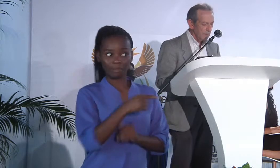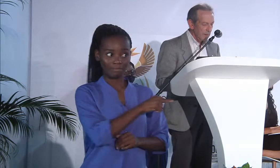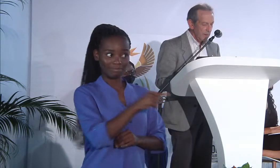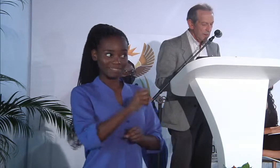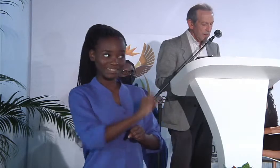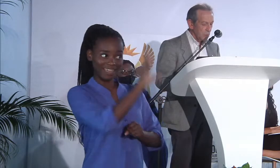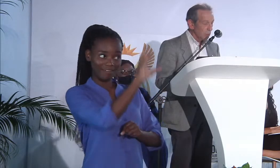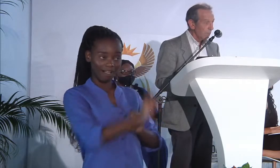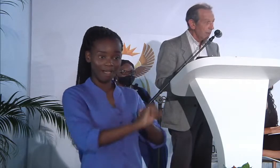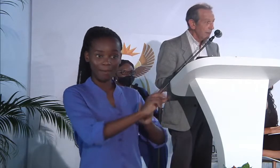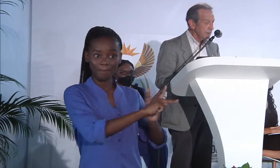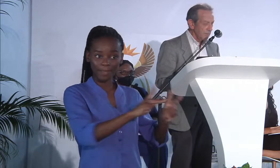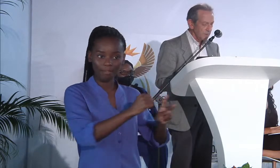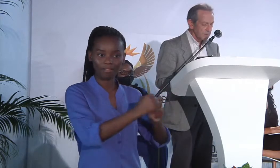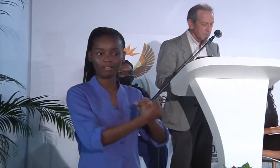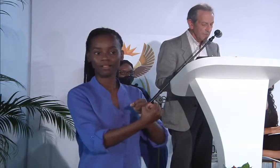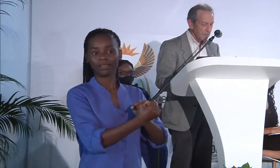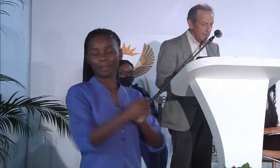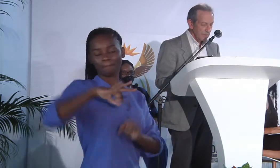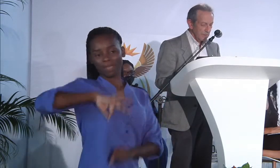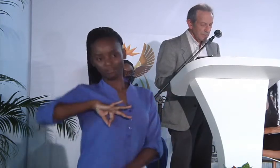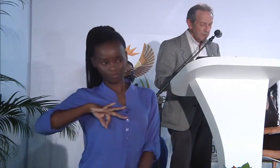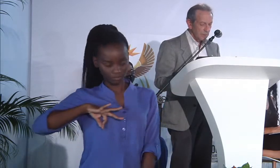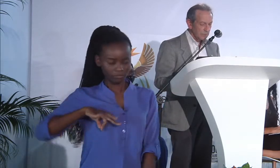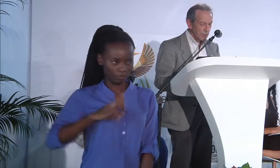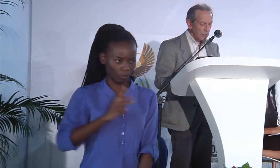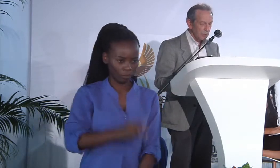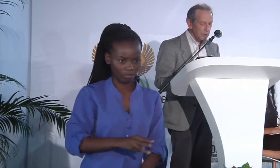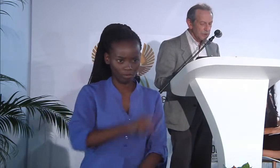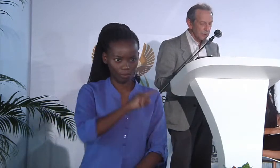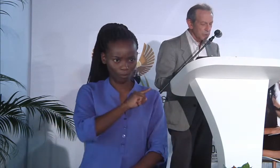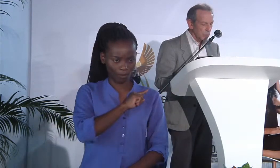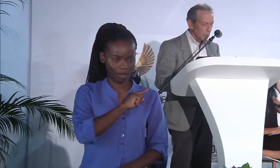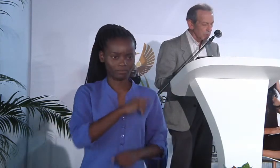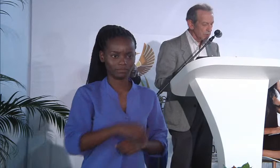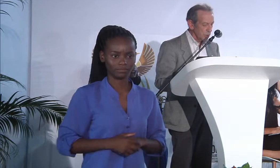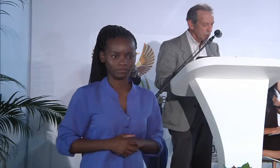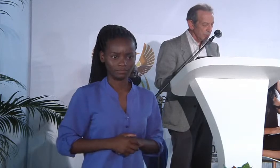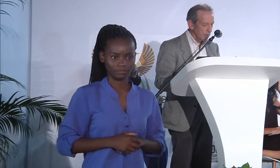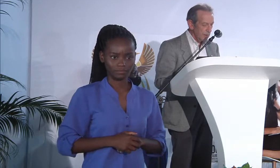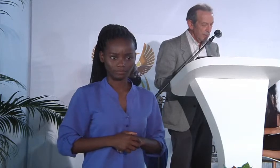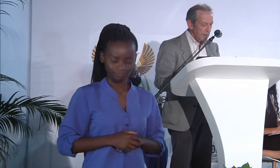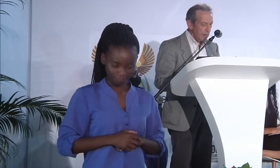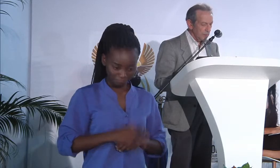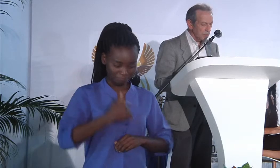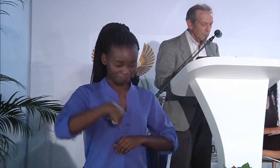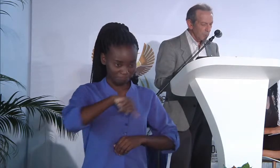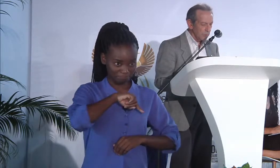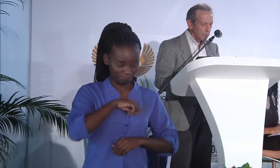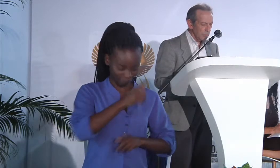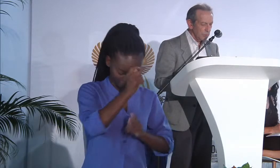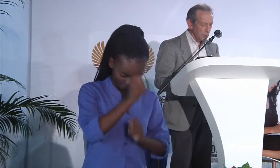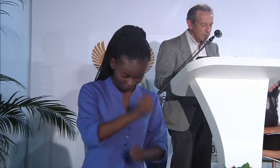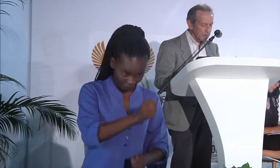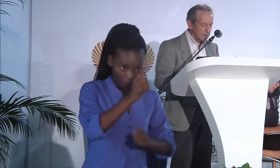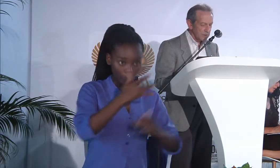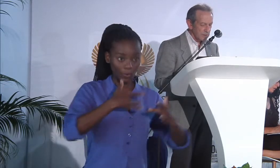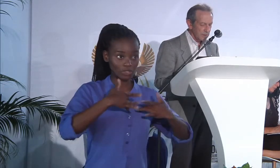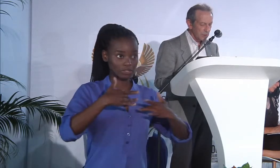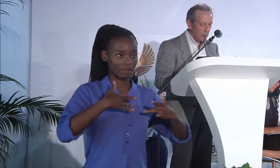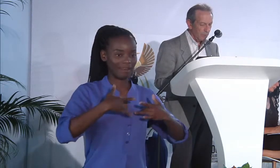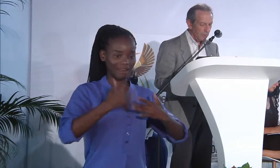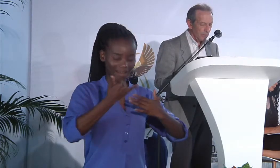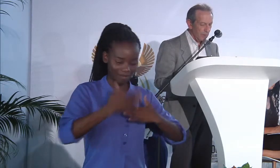implementation and your combined efforts. The Central Drug Authority salutes all concerned and looks forward to your success